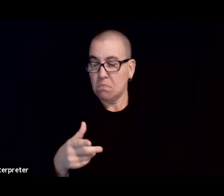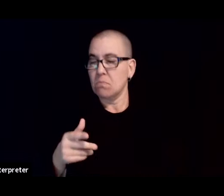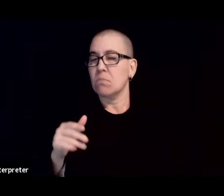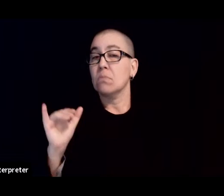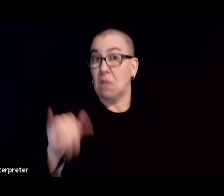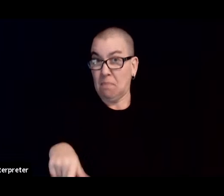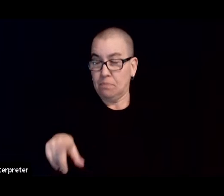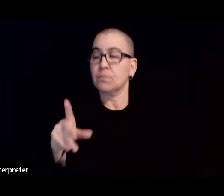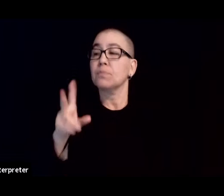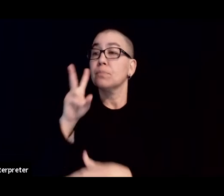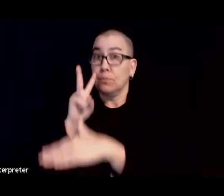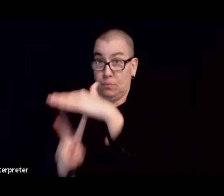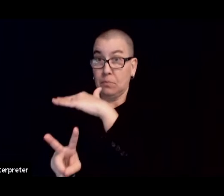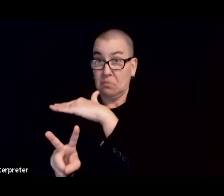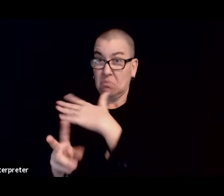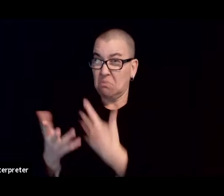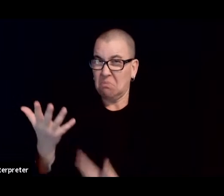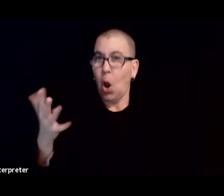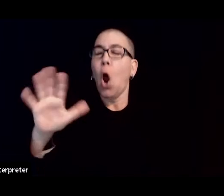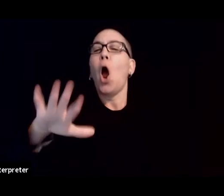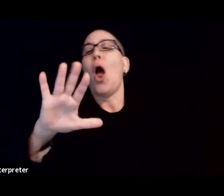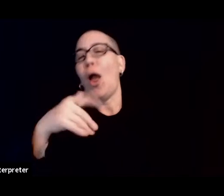you know, 58,000, and we're getting